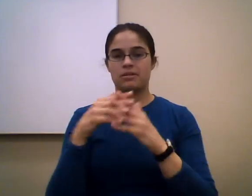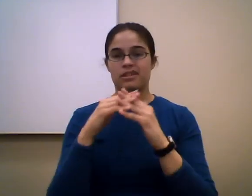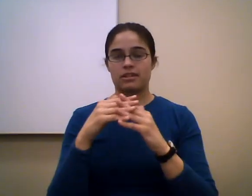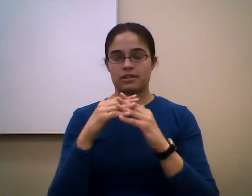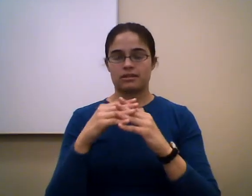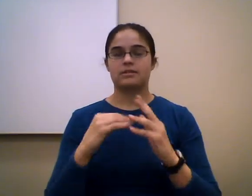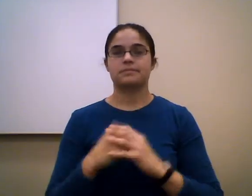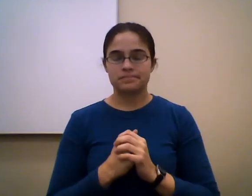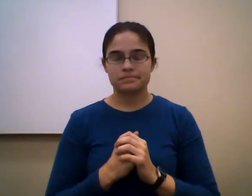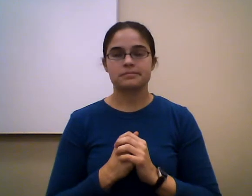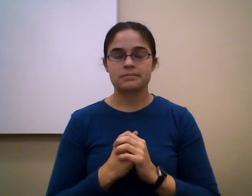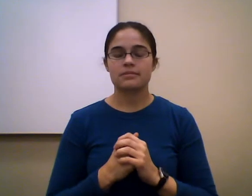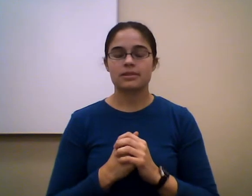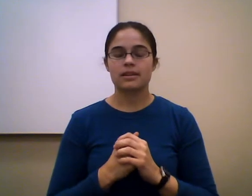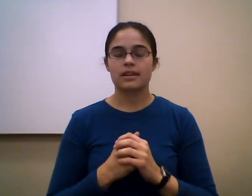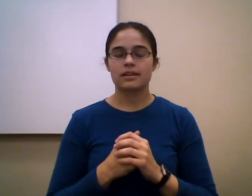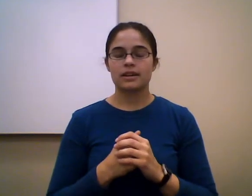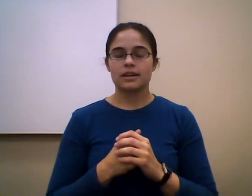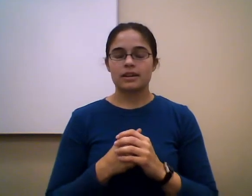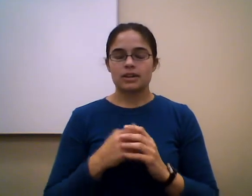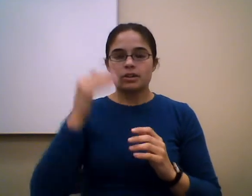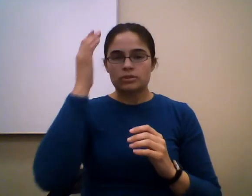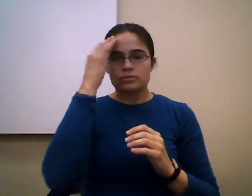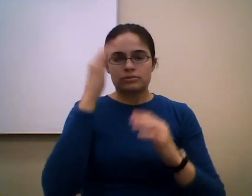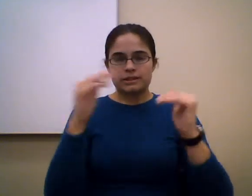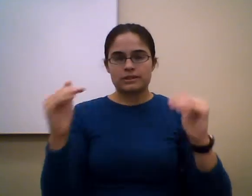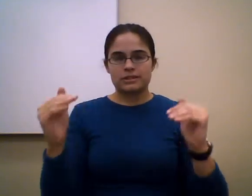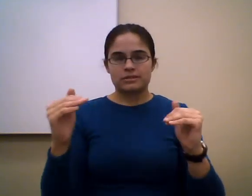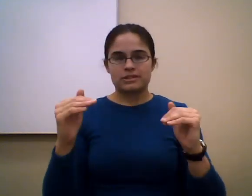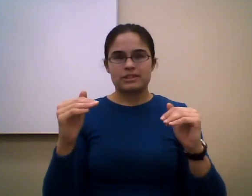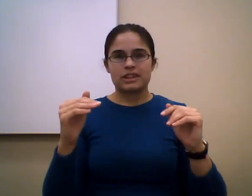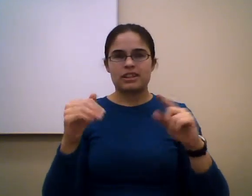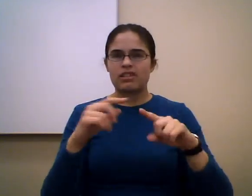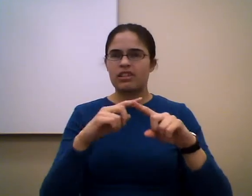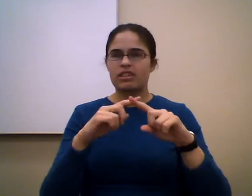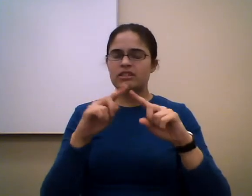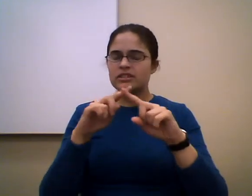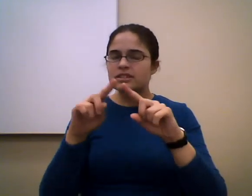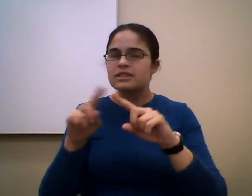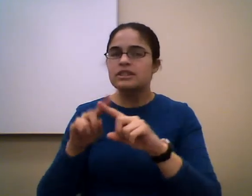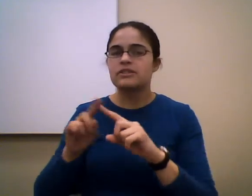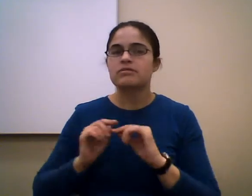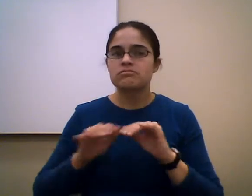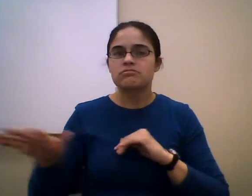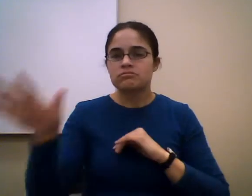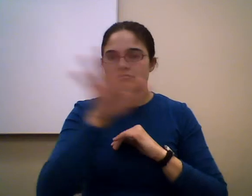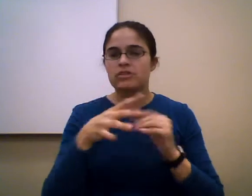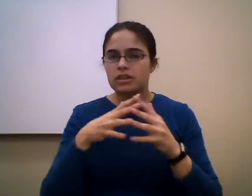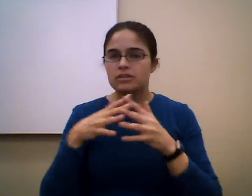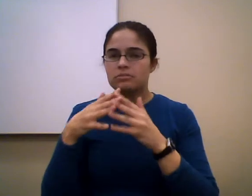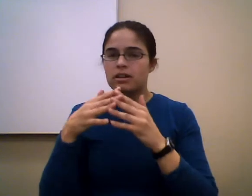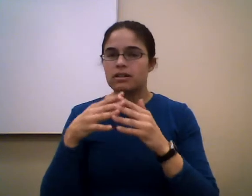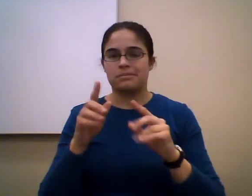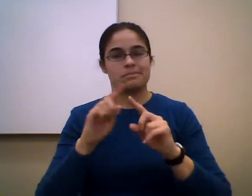are somewhat different, but all achieve the same purpose. There are basically four parts of the criminal